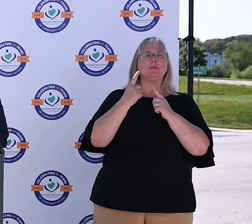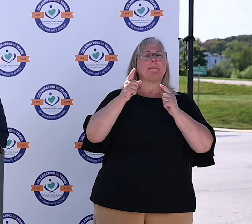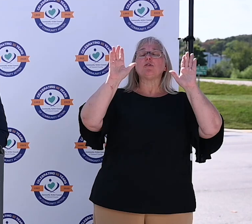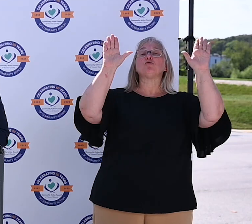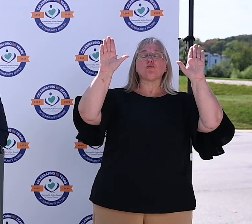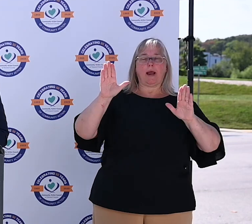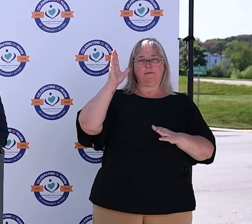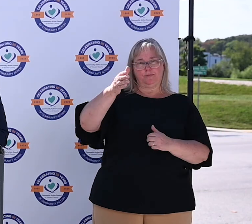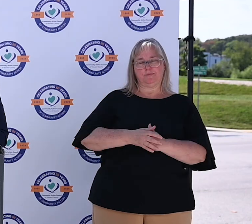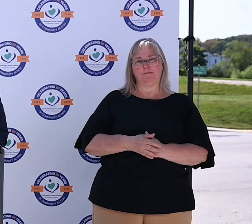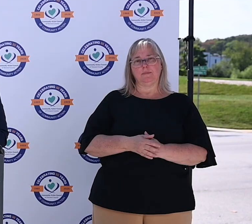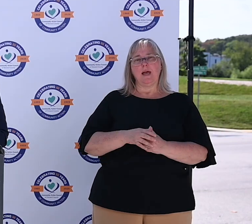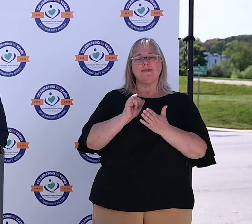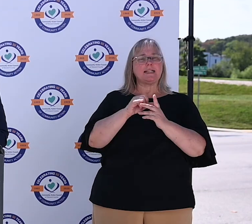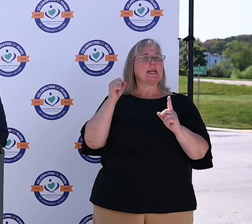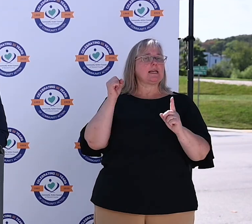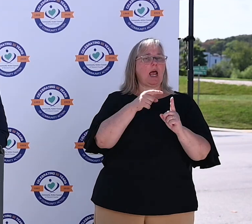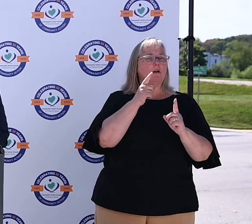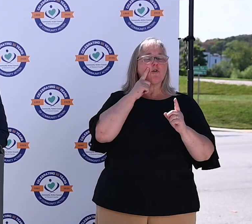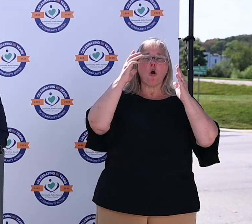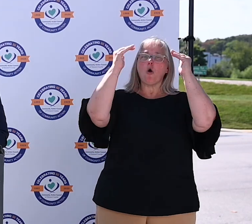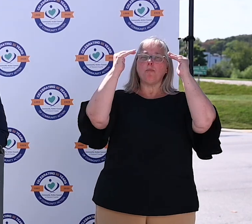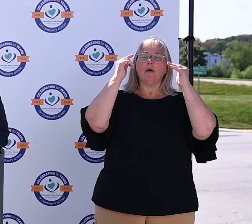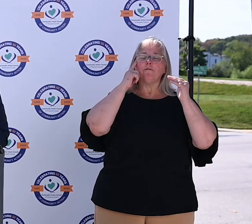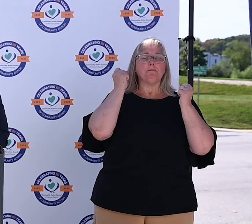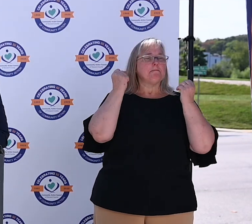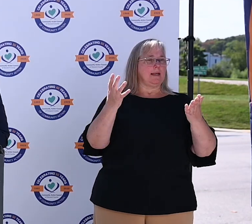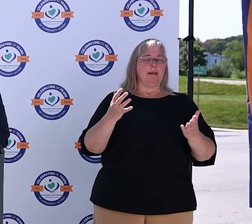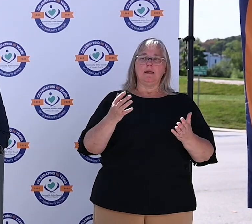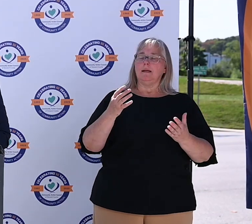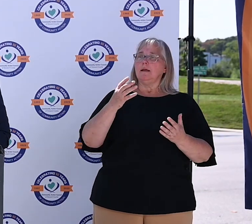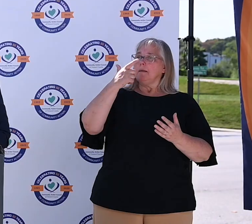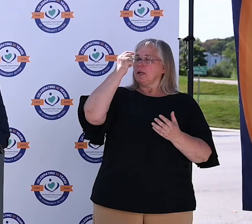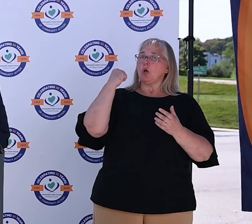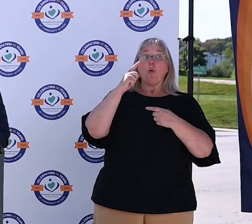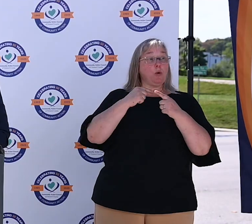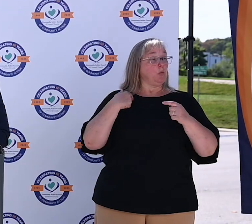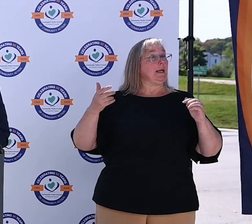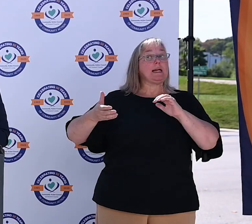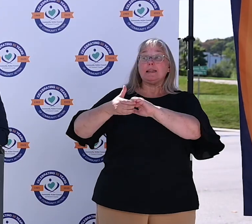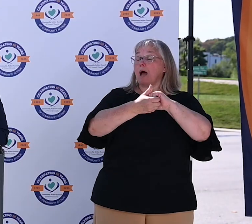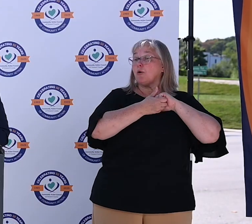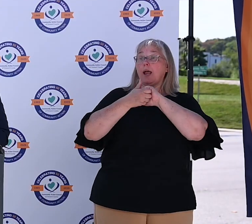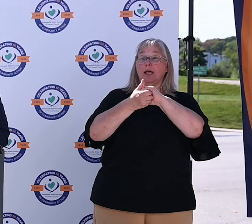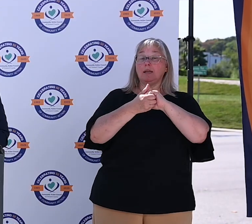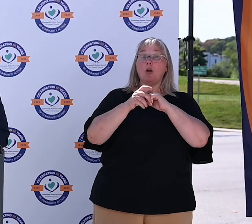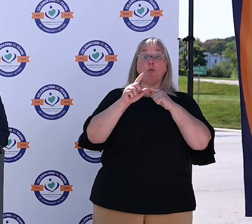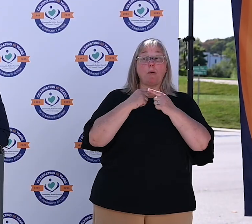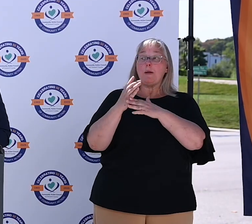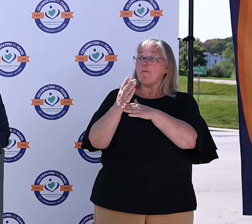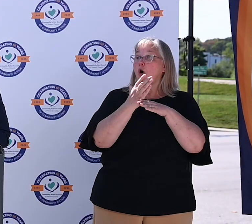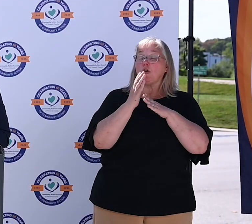great. It is a catalyst for hope to so many, because when we collaborate, when we